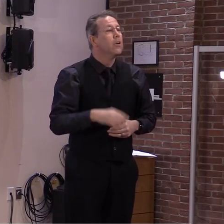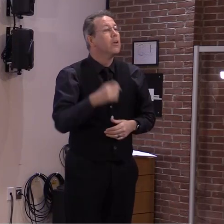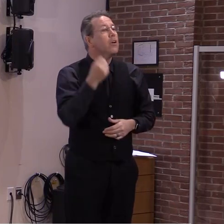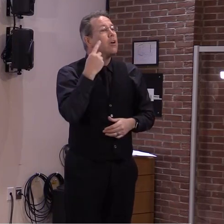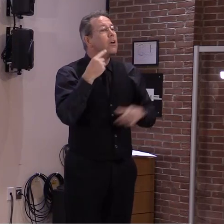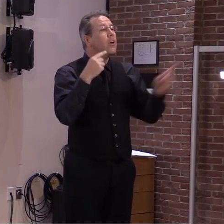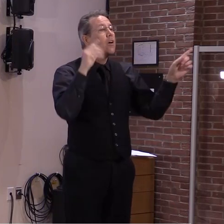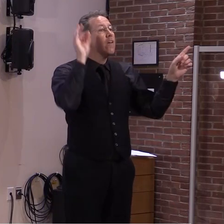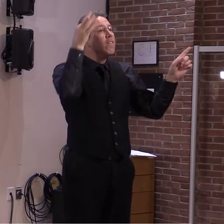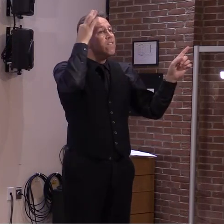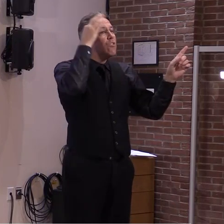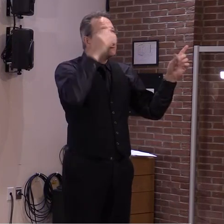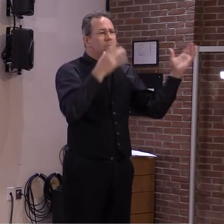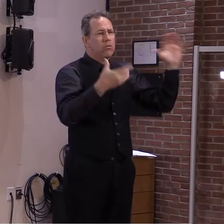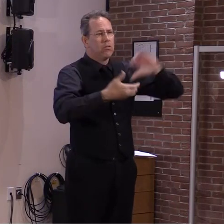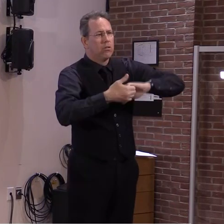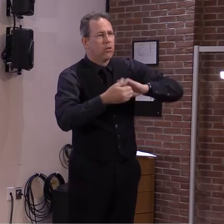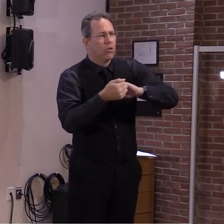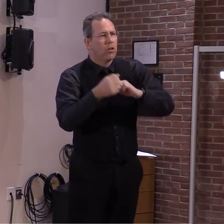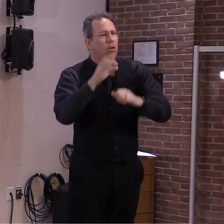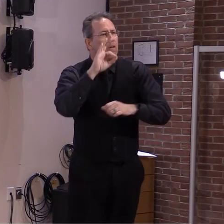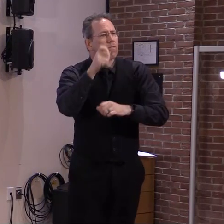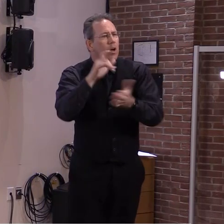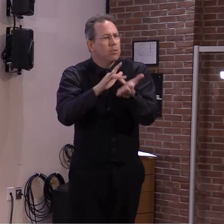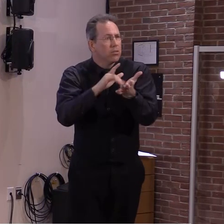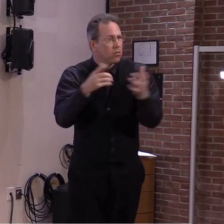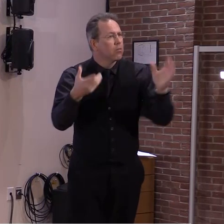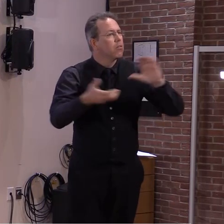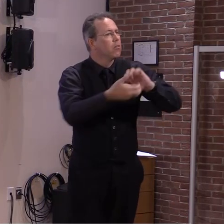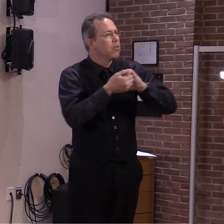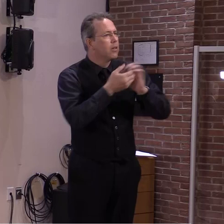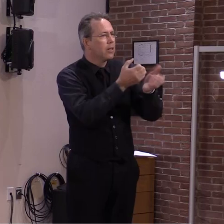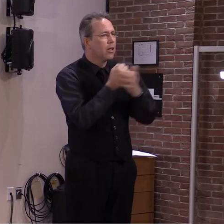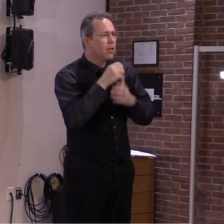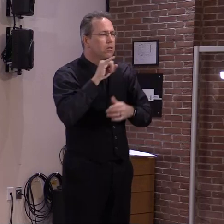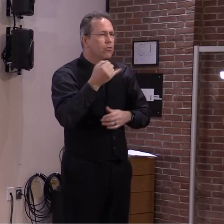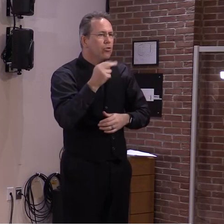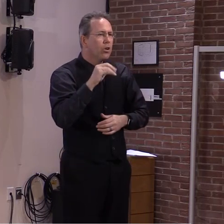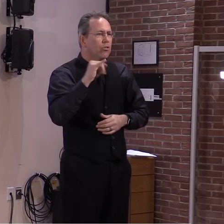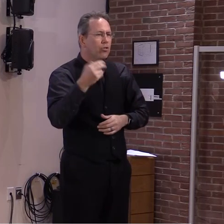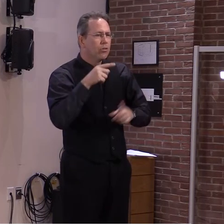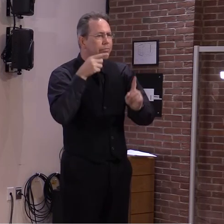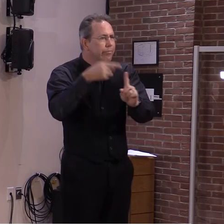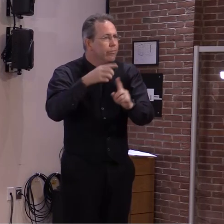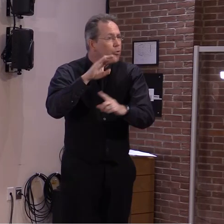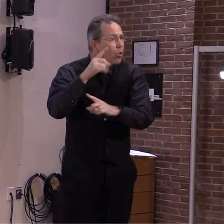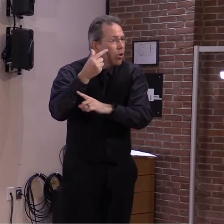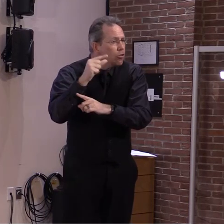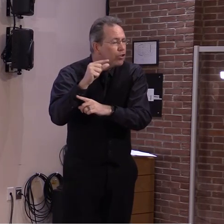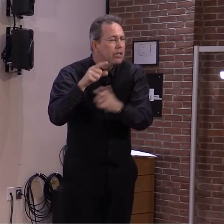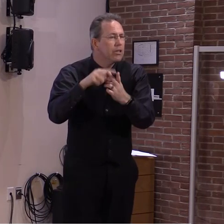as well. We're getting Johnson & Johnson. It's limited, but we're getting Johnson & Johnson